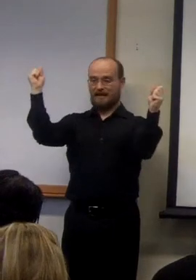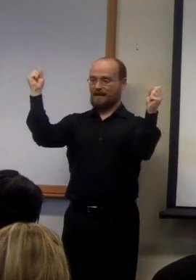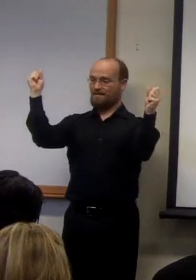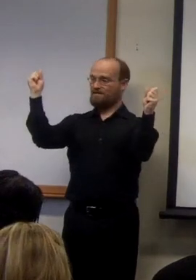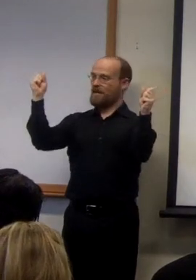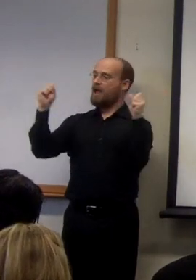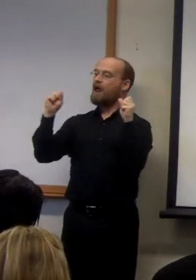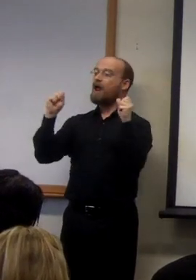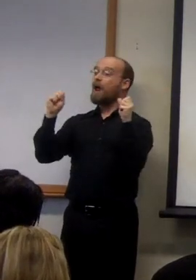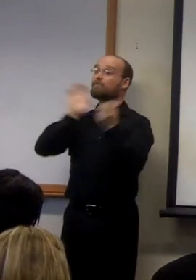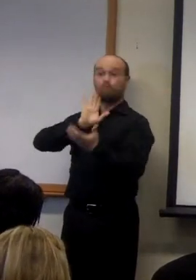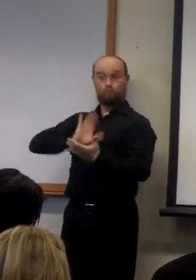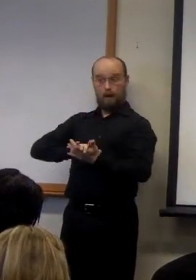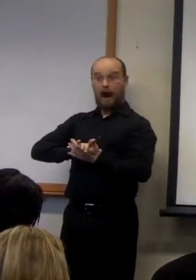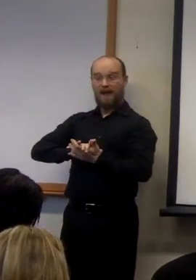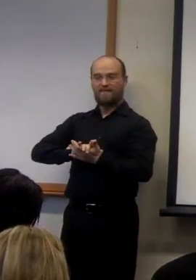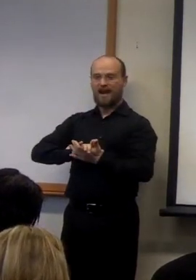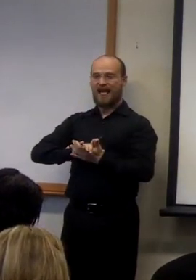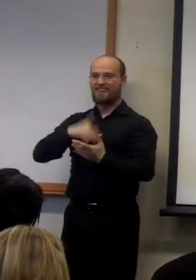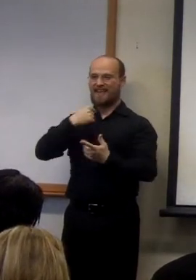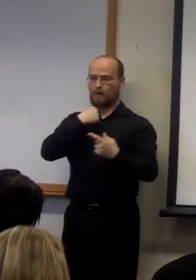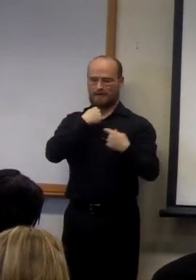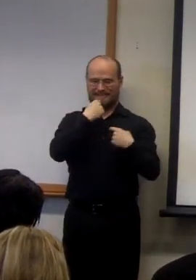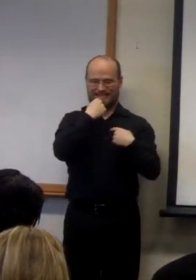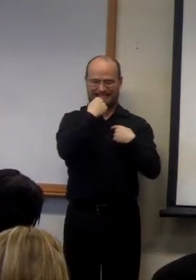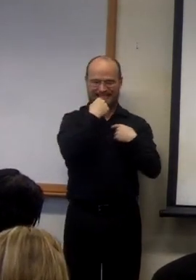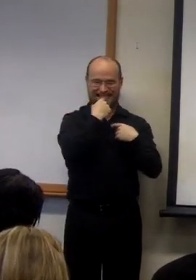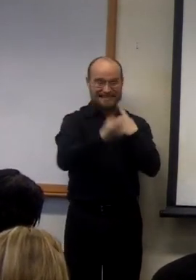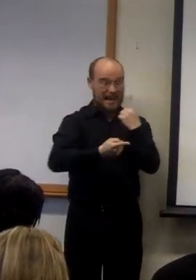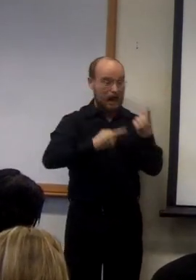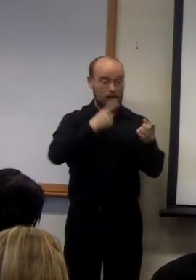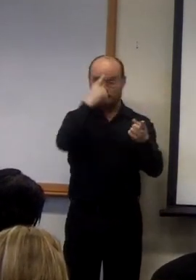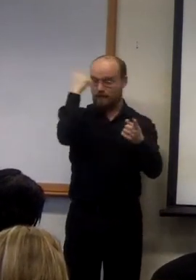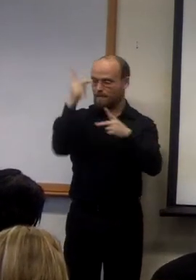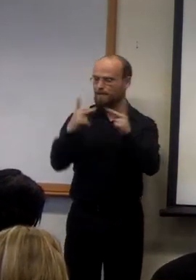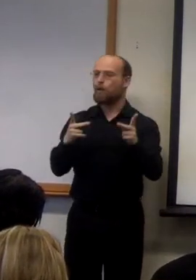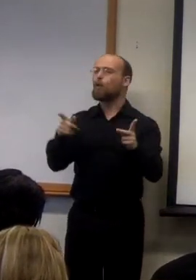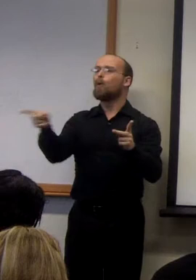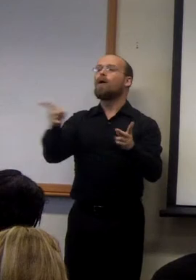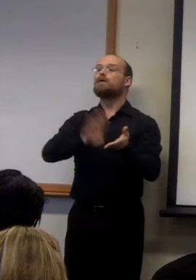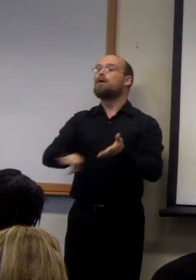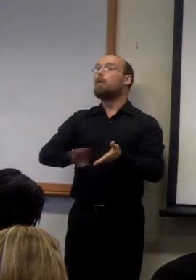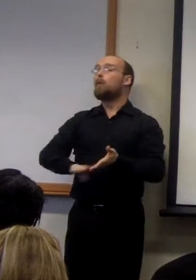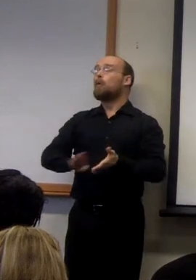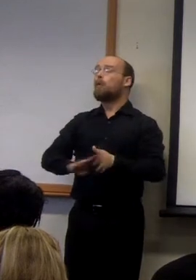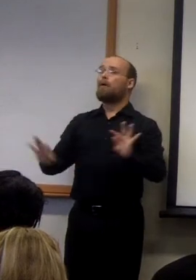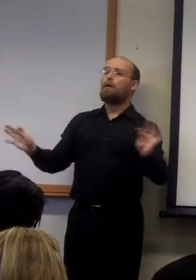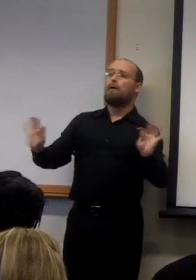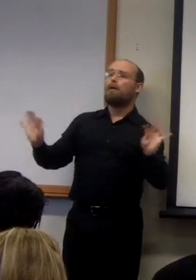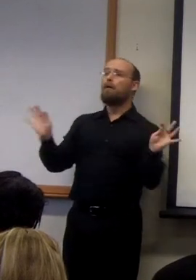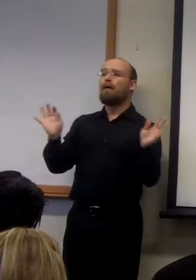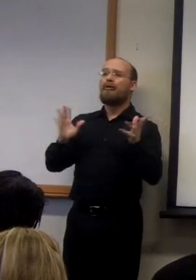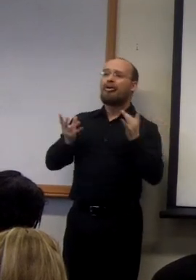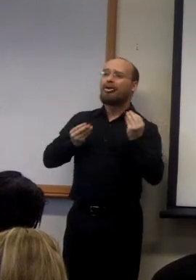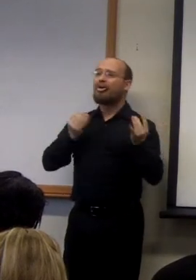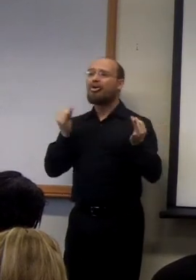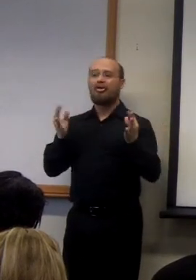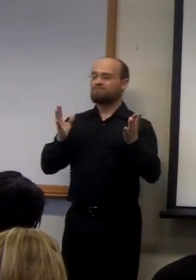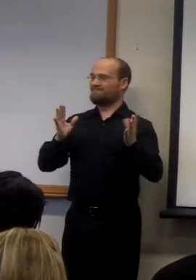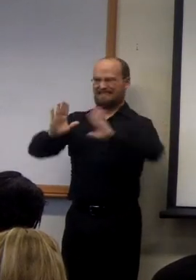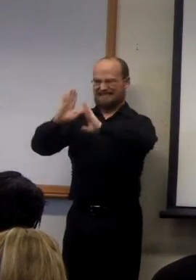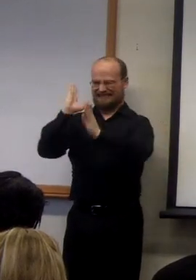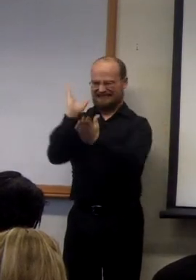are telling black people to stop making excuses. Right? That's the nature of our society.